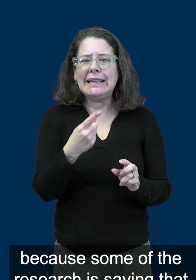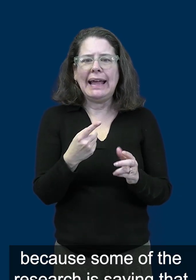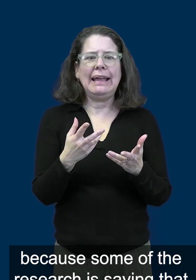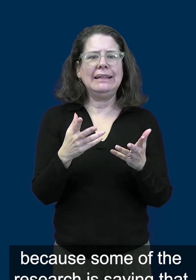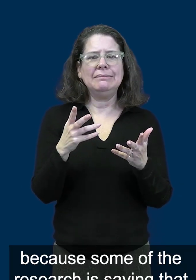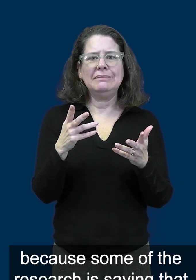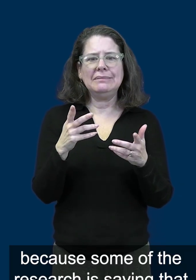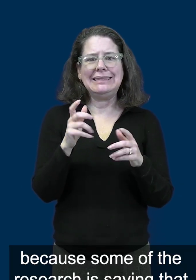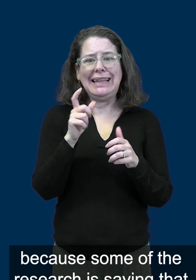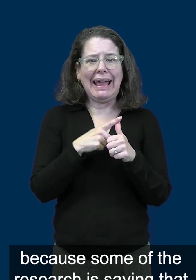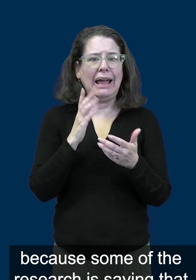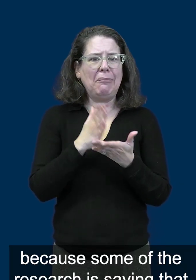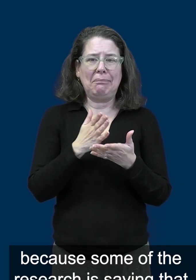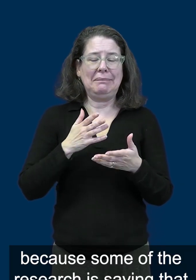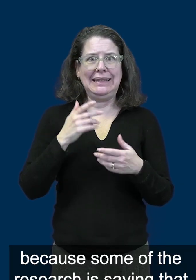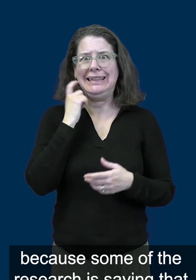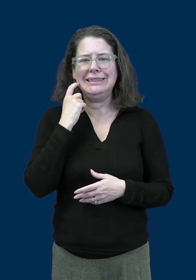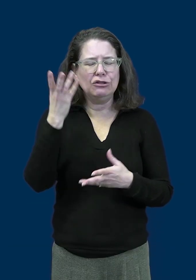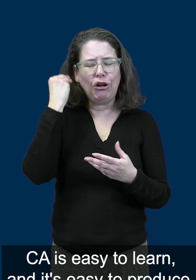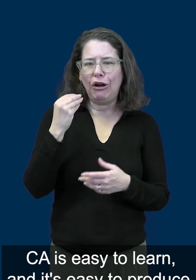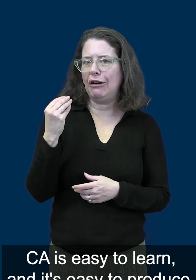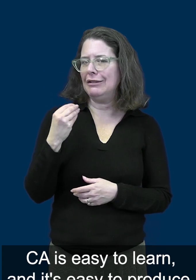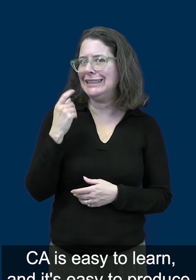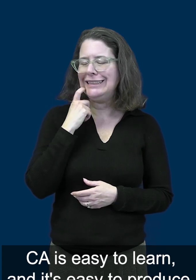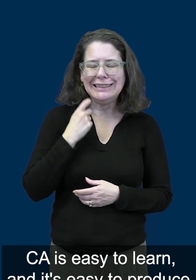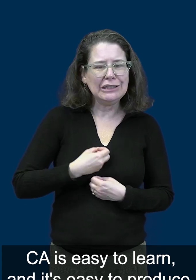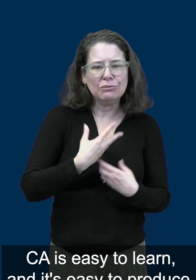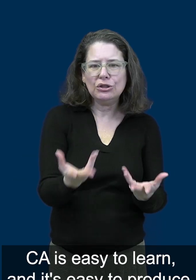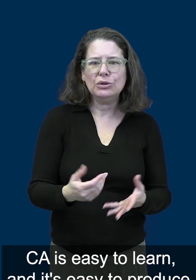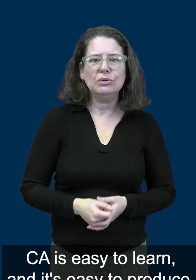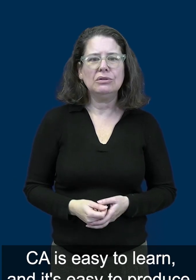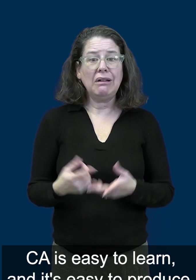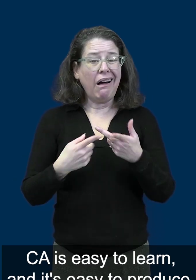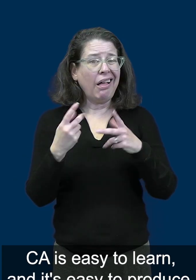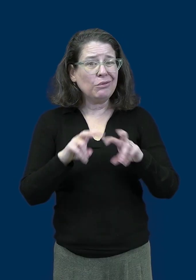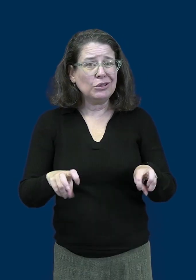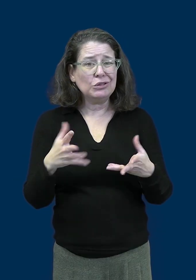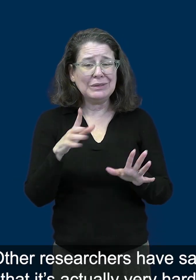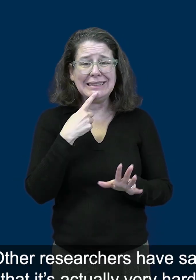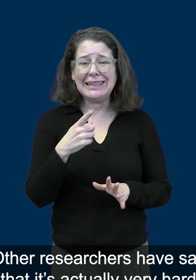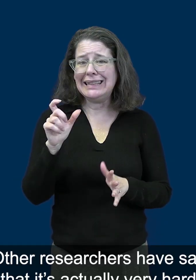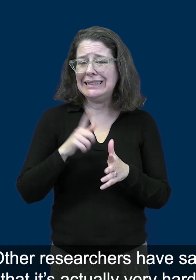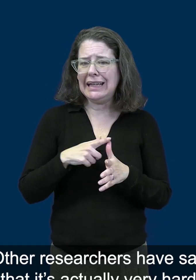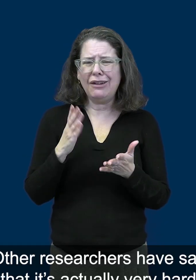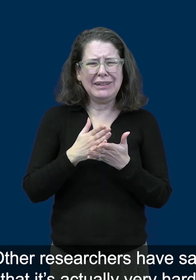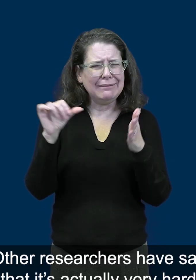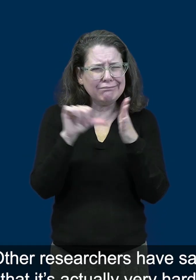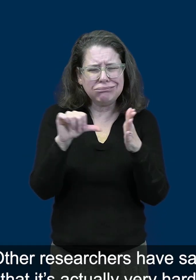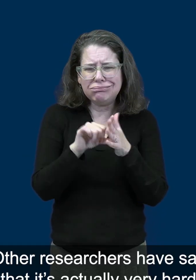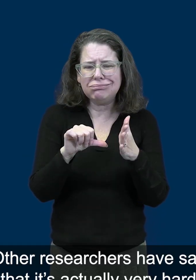research is saying that CA is easy to learn and it's easy to produce. Other researchers have said that